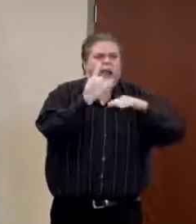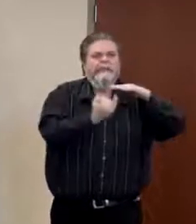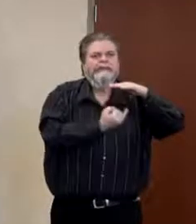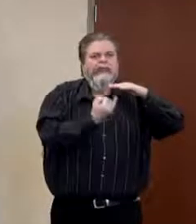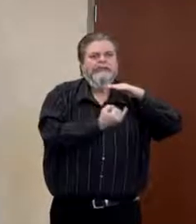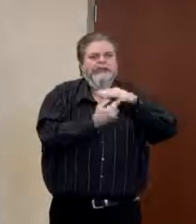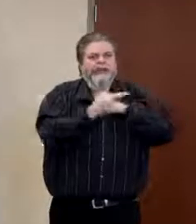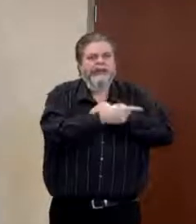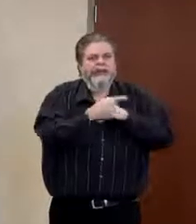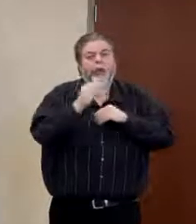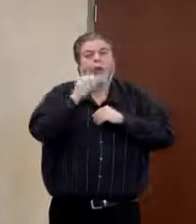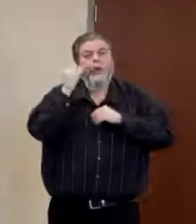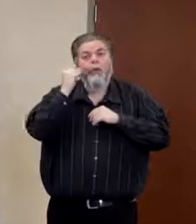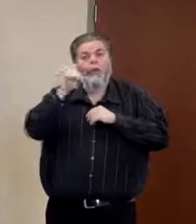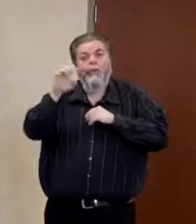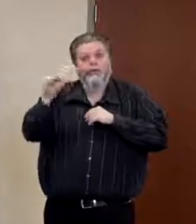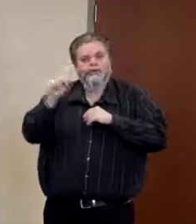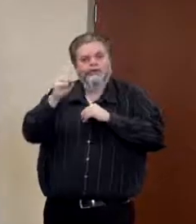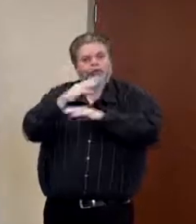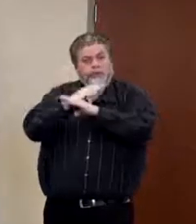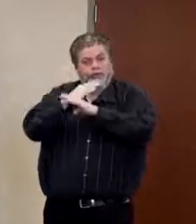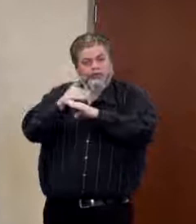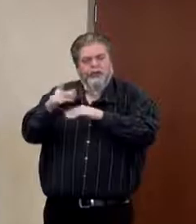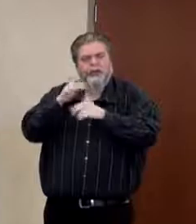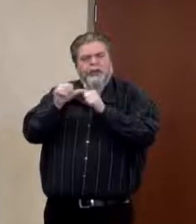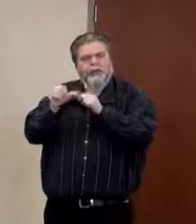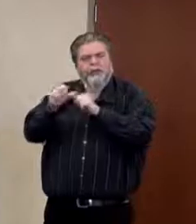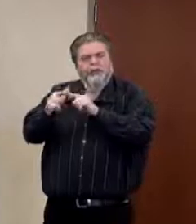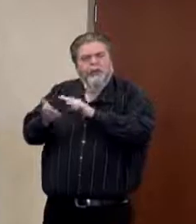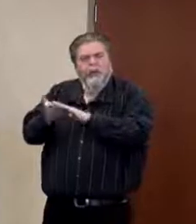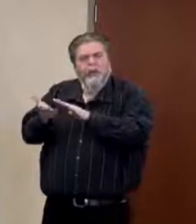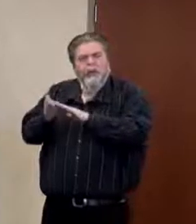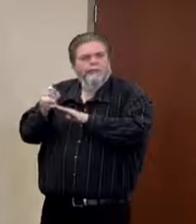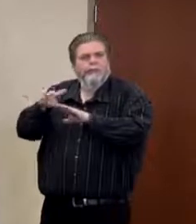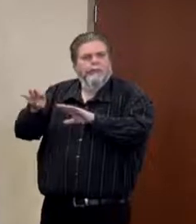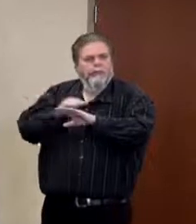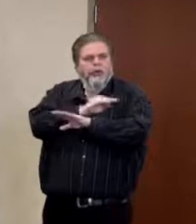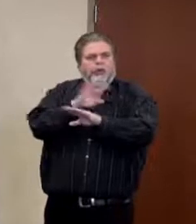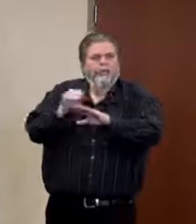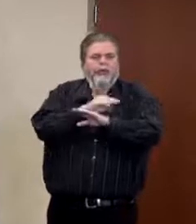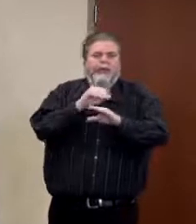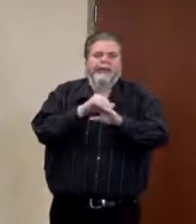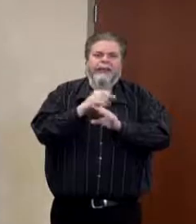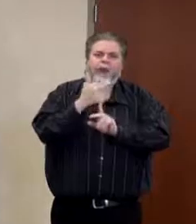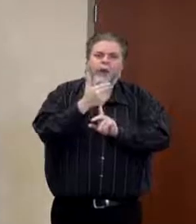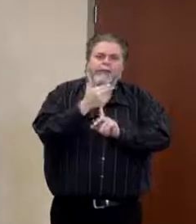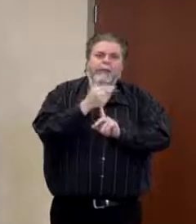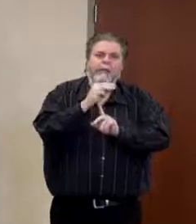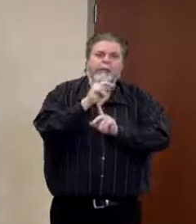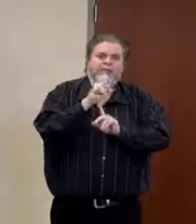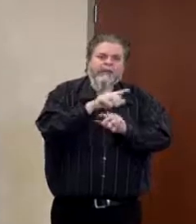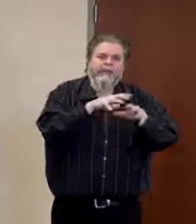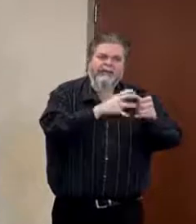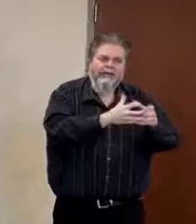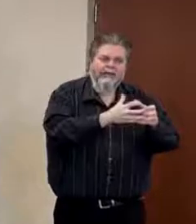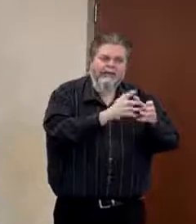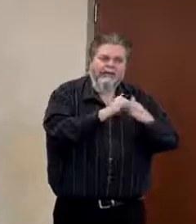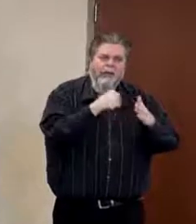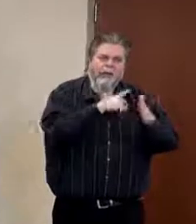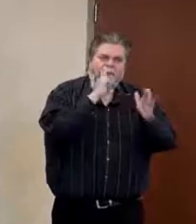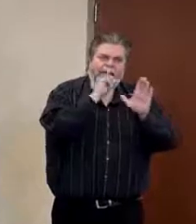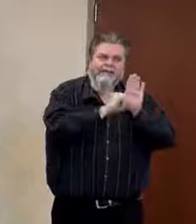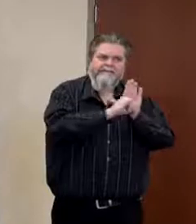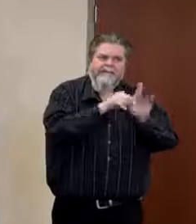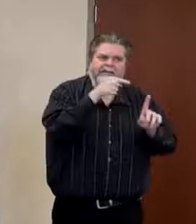homeless shelters can continue to operate effectively and not have massive spread within their facilities.